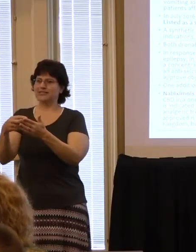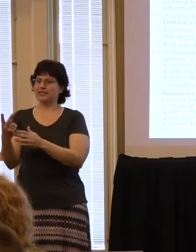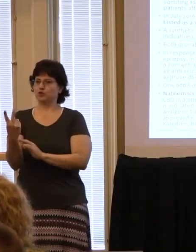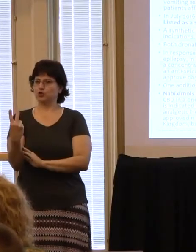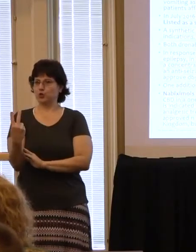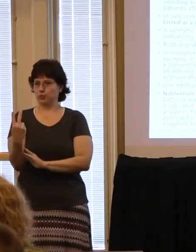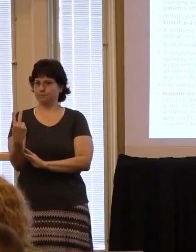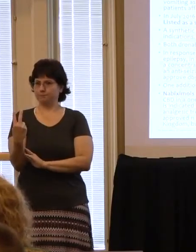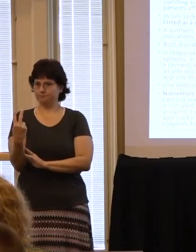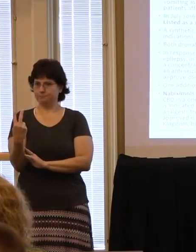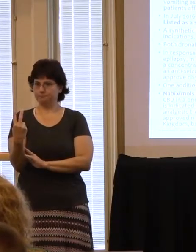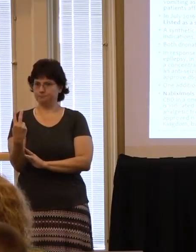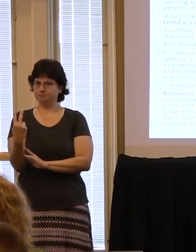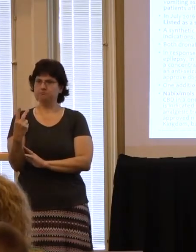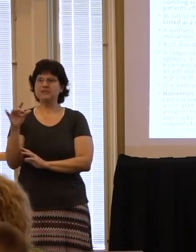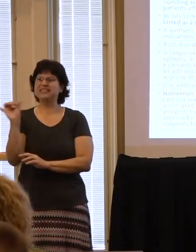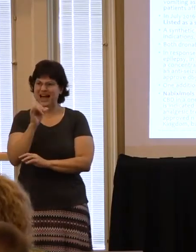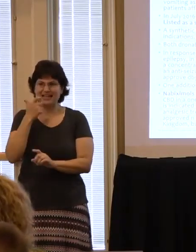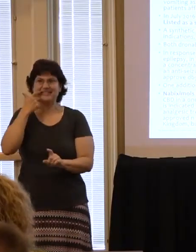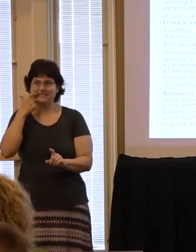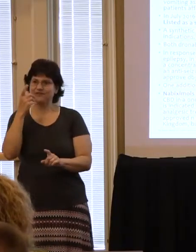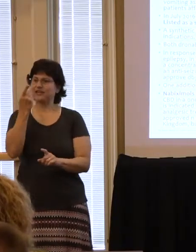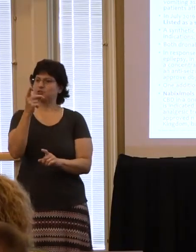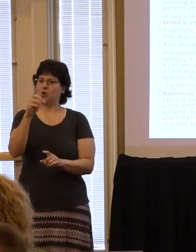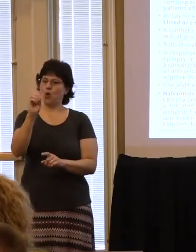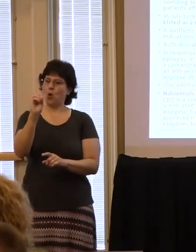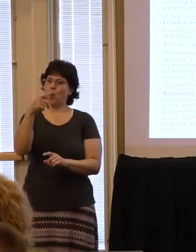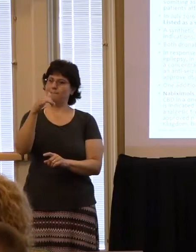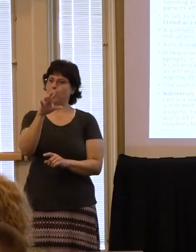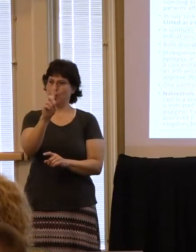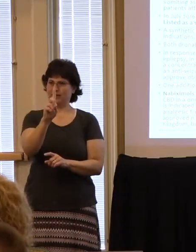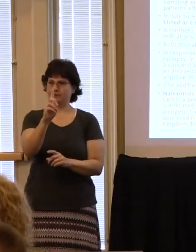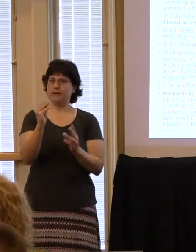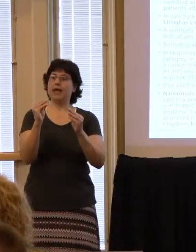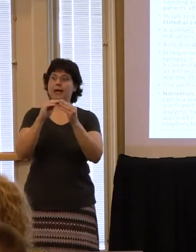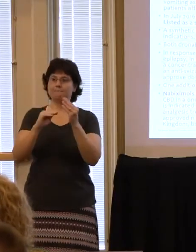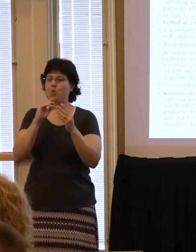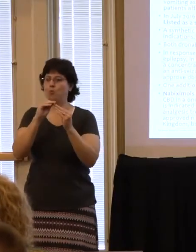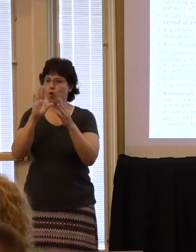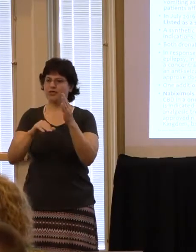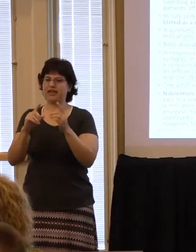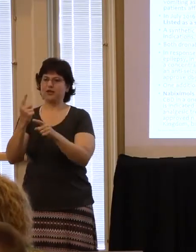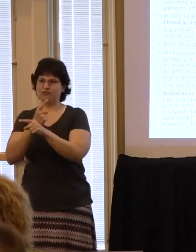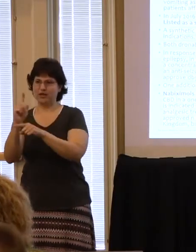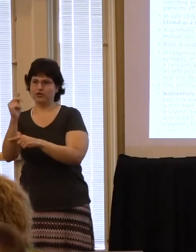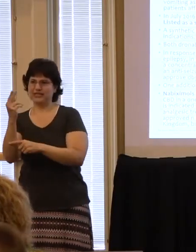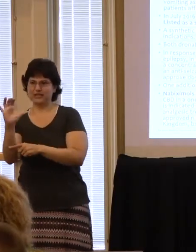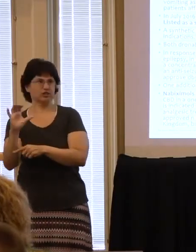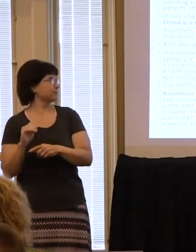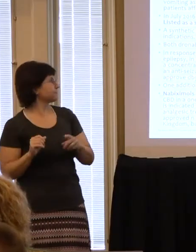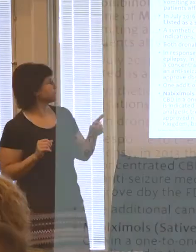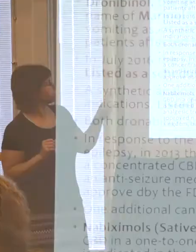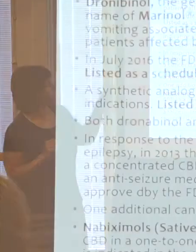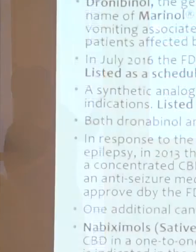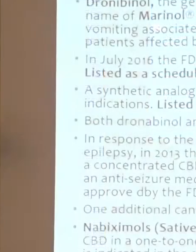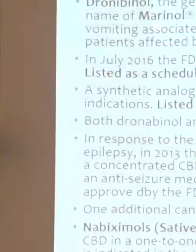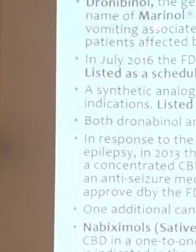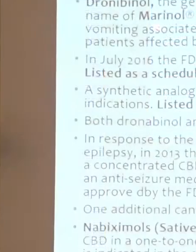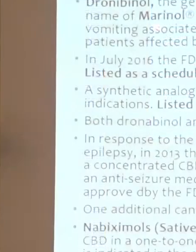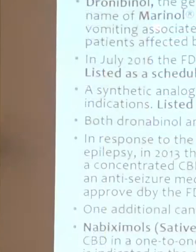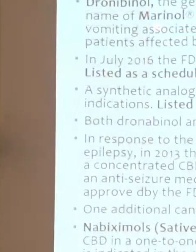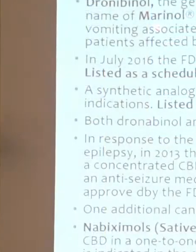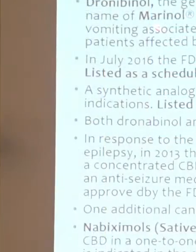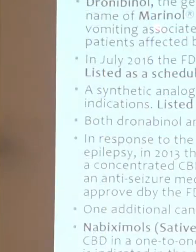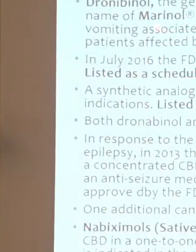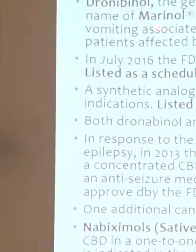2. It's as addictive as an opiate, more addictive than the regular kind of THC. So